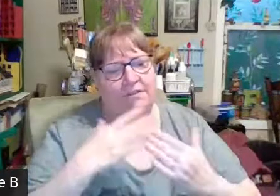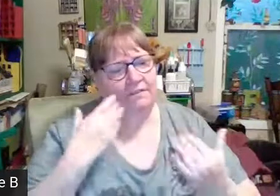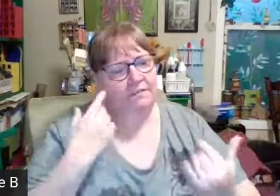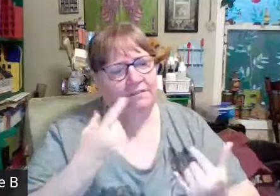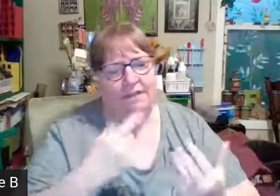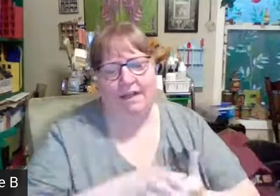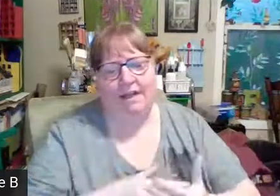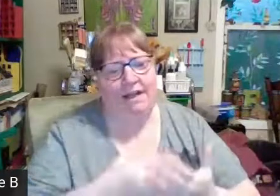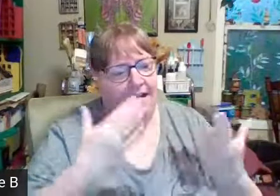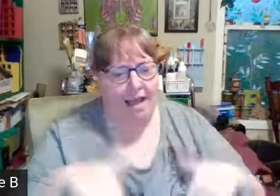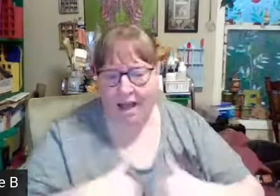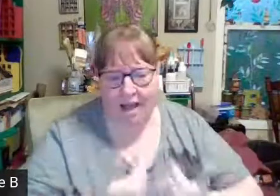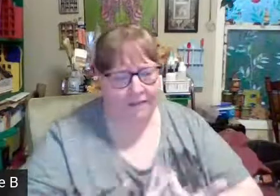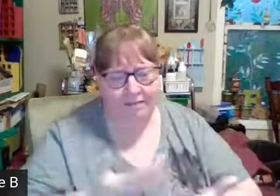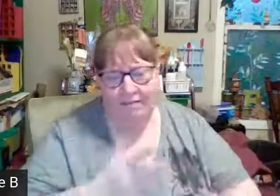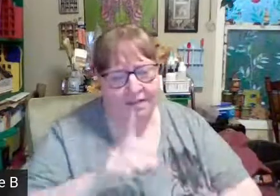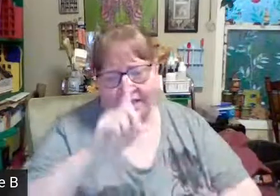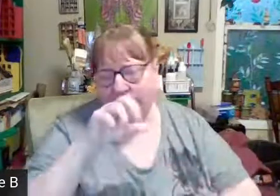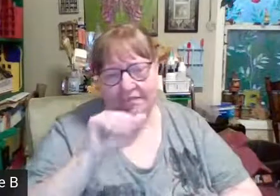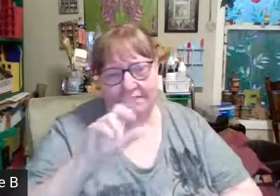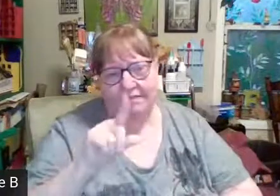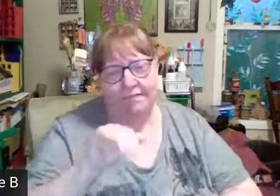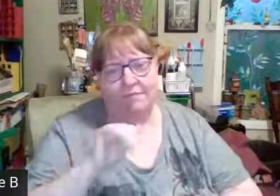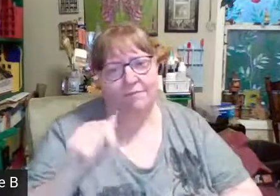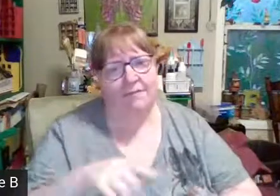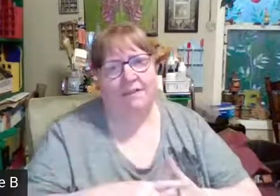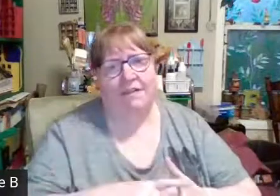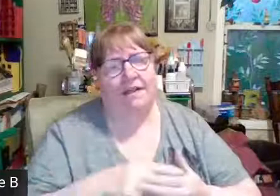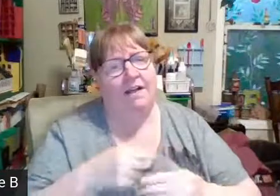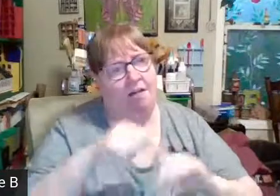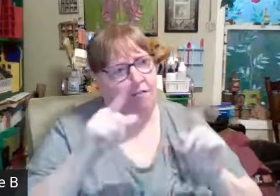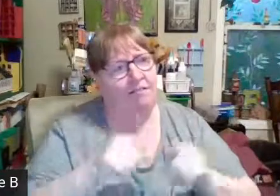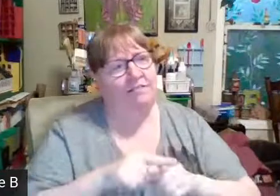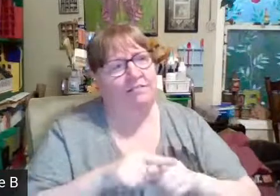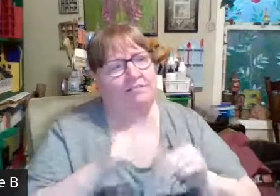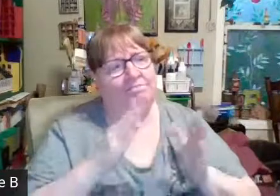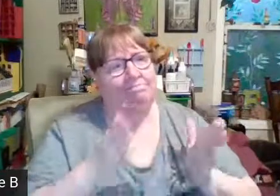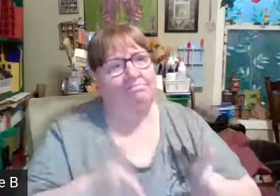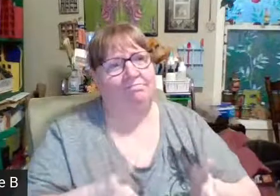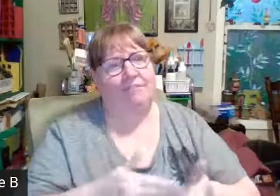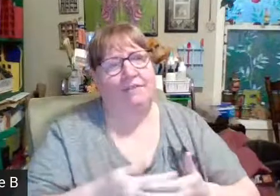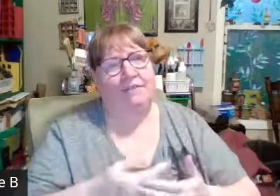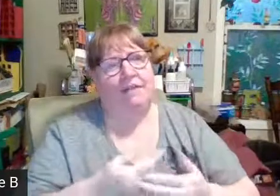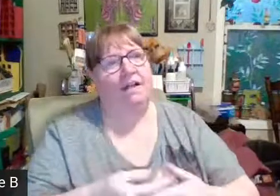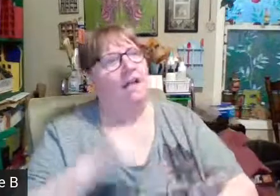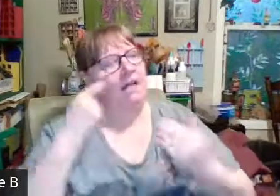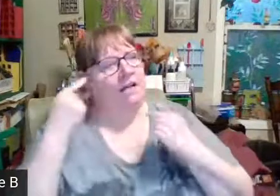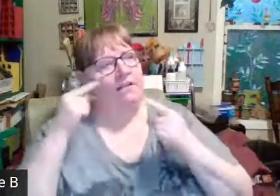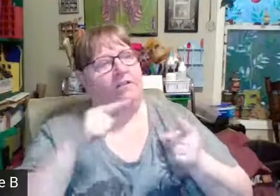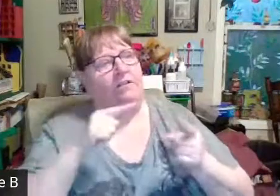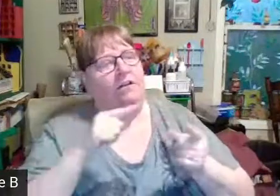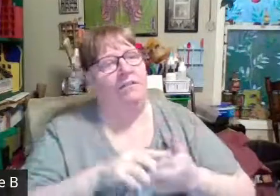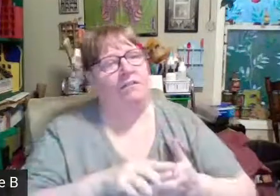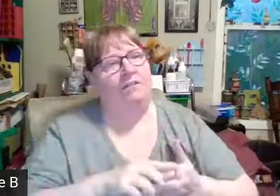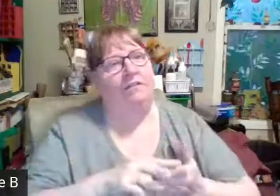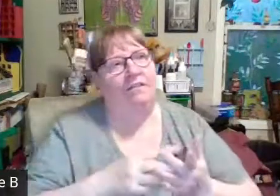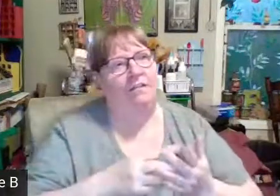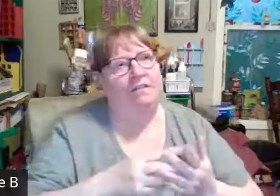adopt, right? I will first send them to that wish list that you guys all look at,